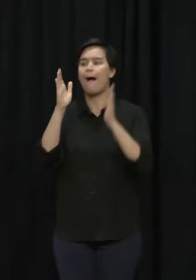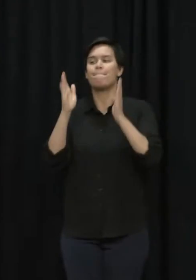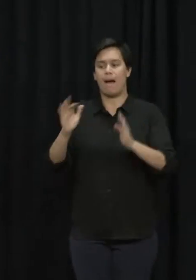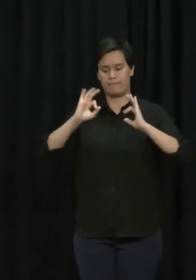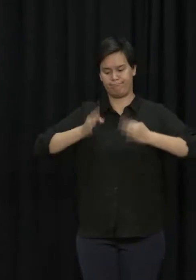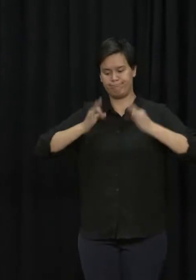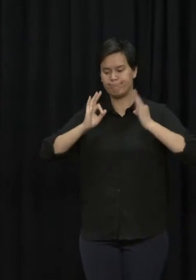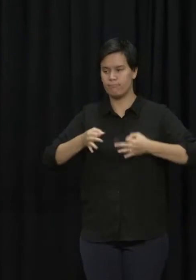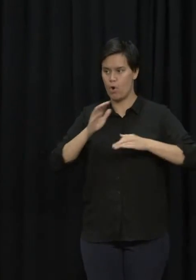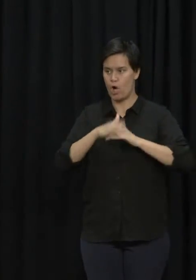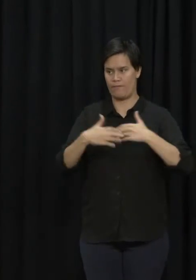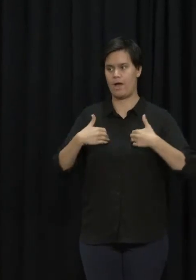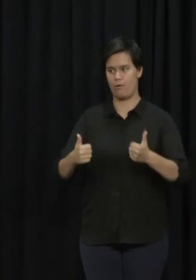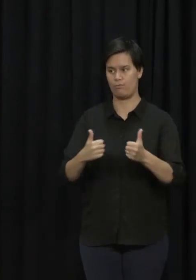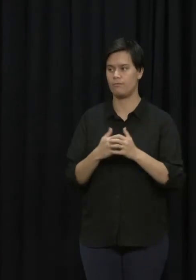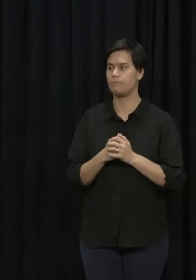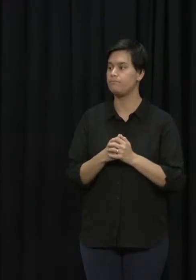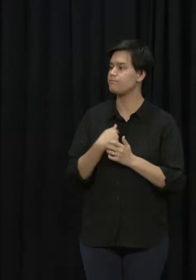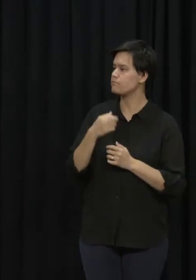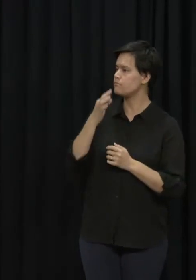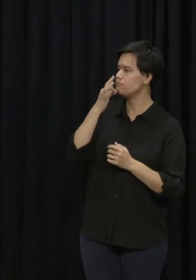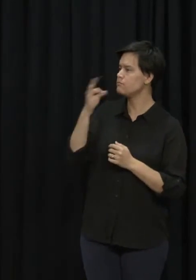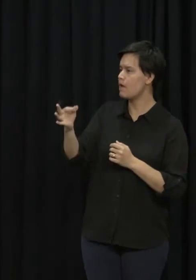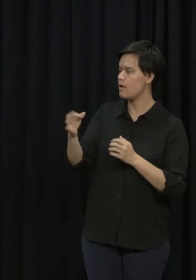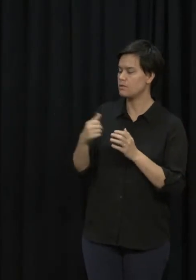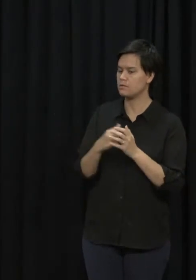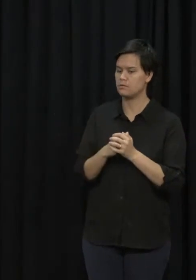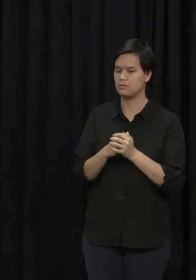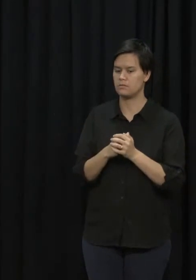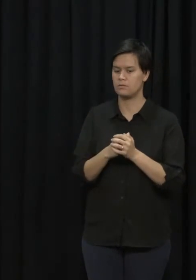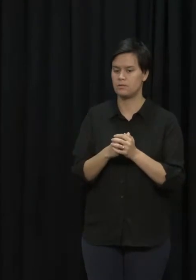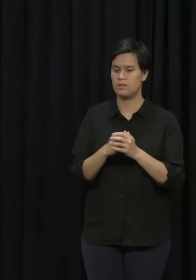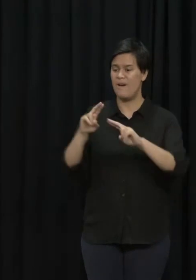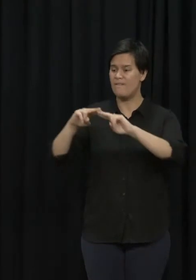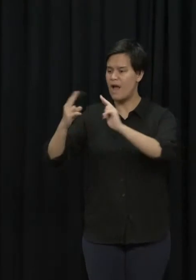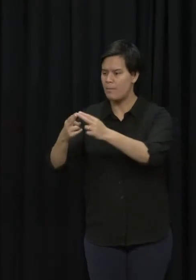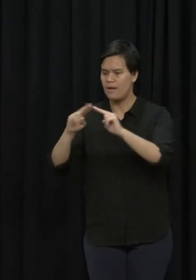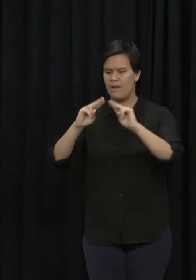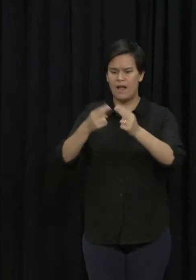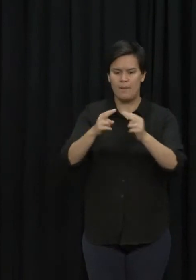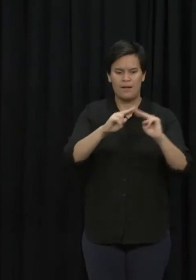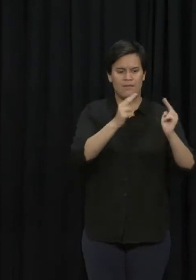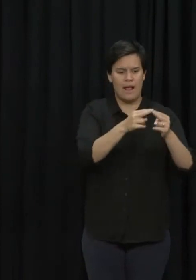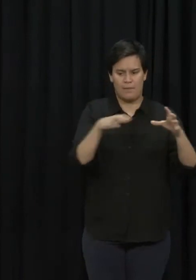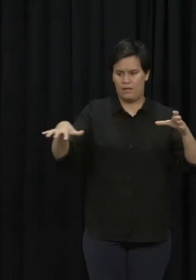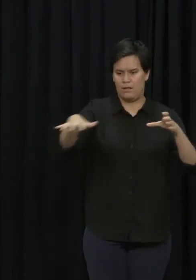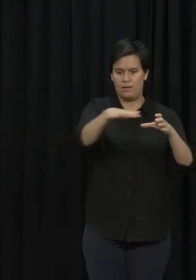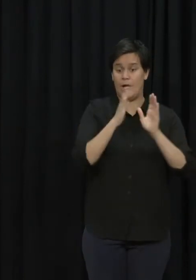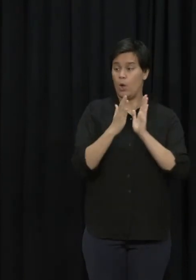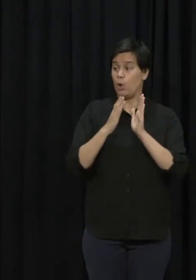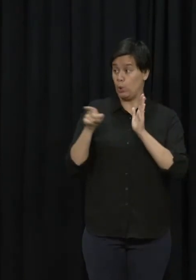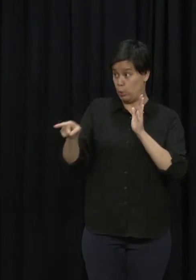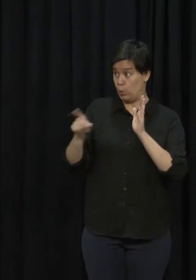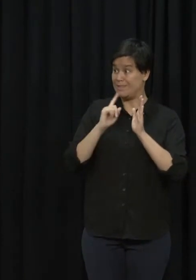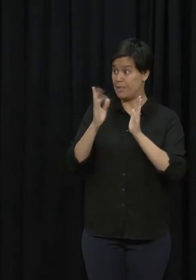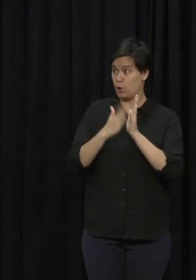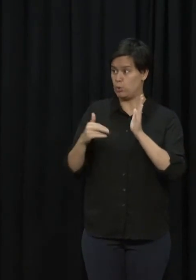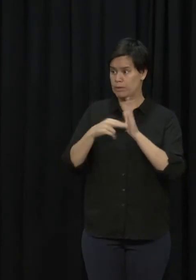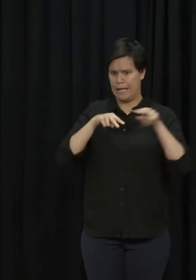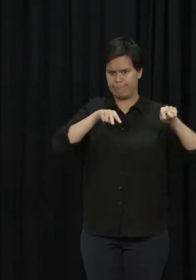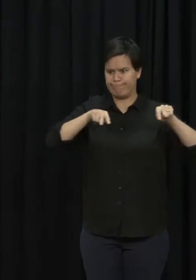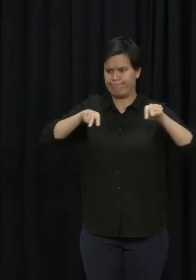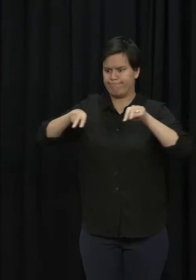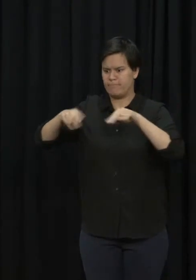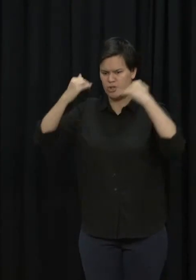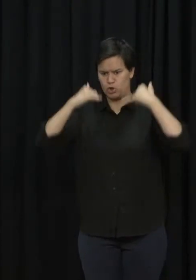Jason. You've talked about how the people at the centre of this outbreak have got sort of facing the judgment of the entire nation, but however there could